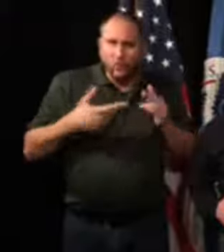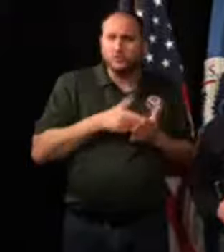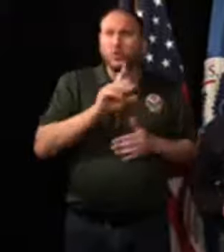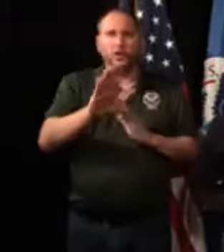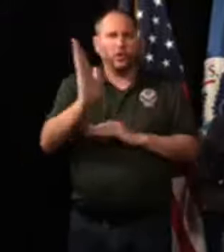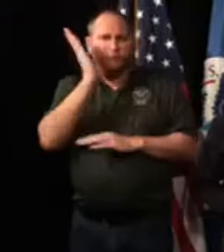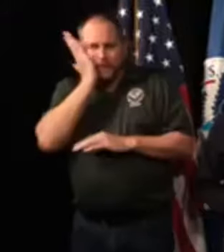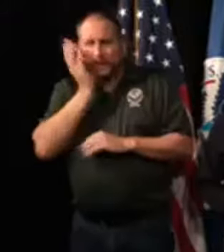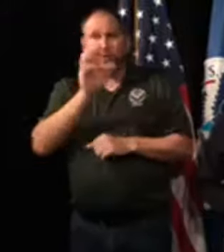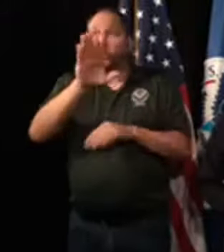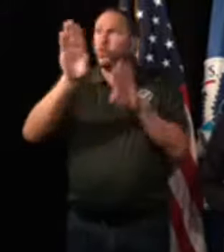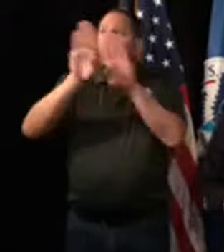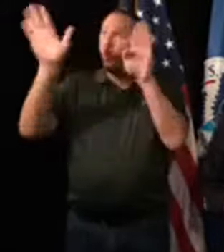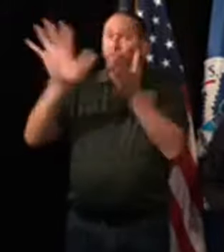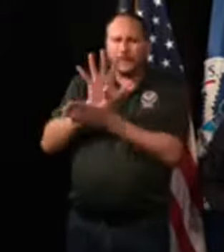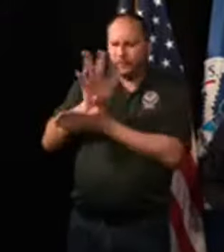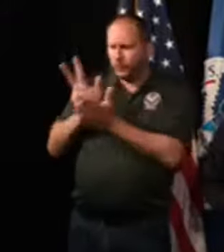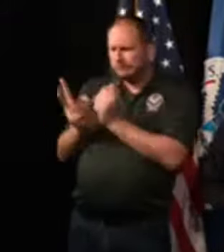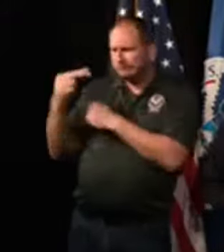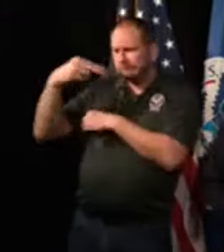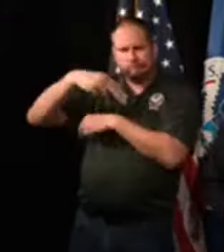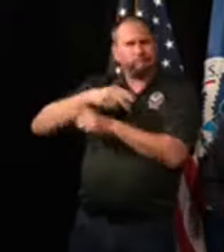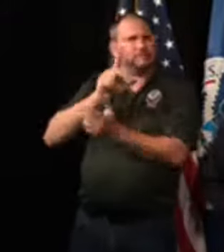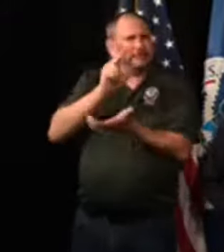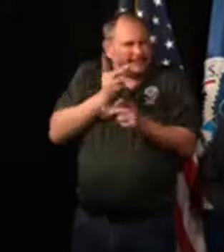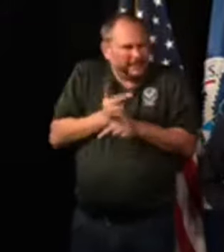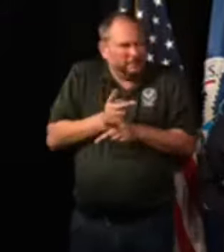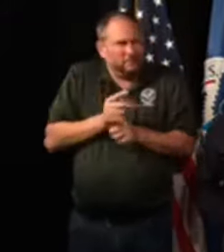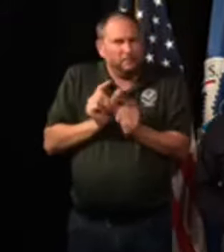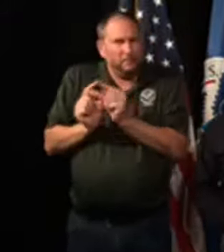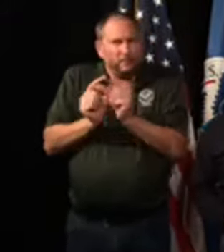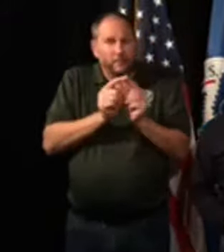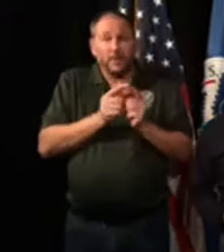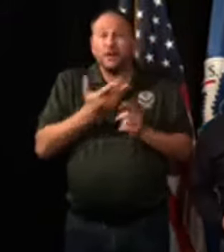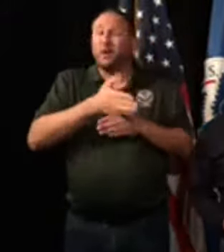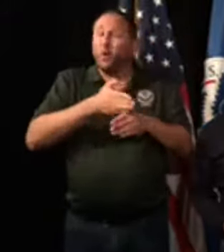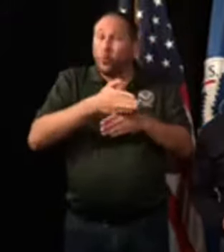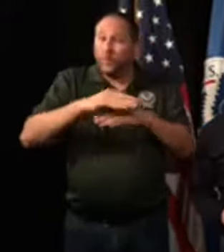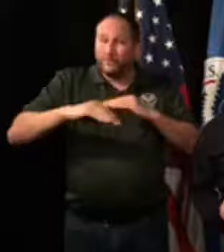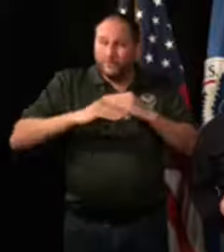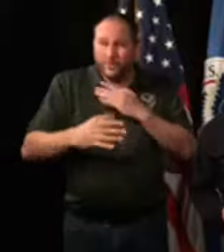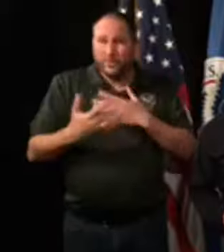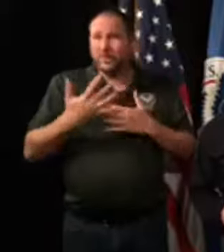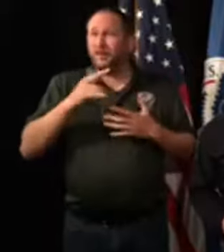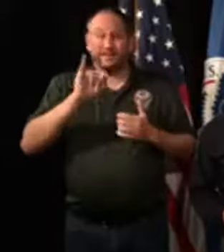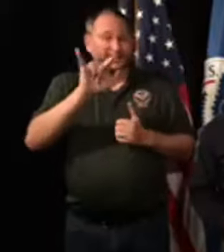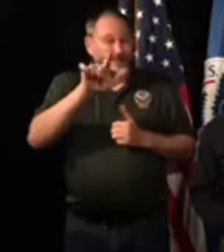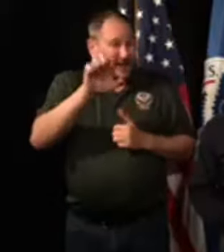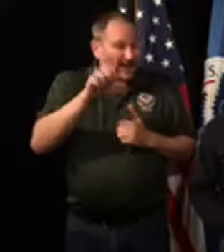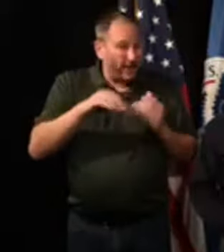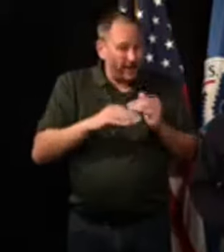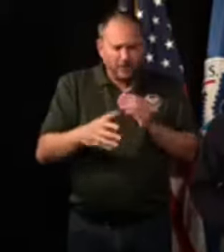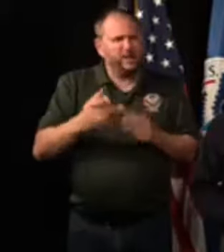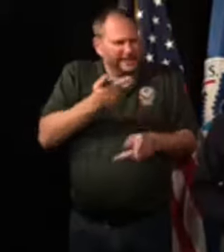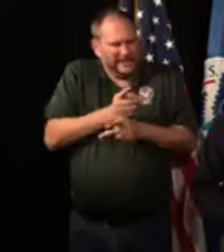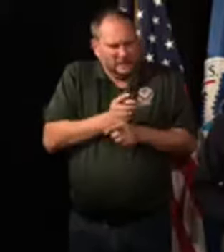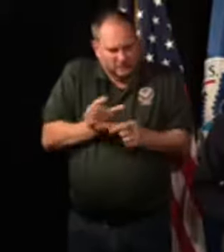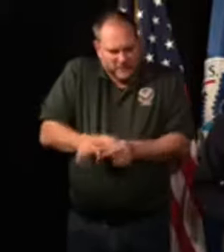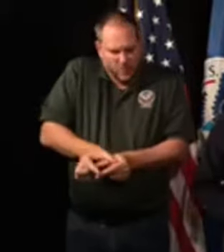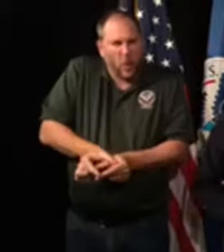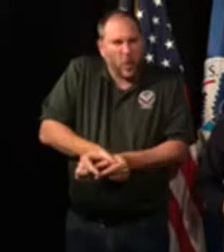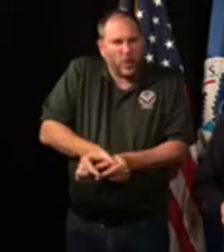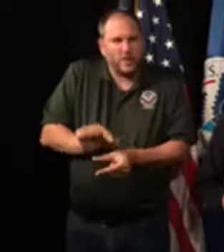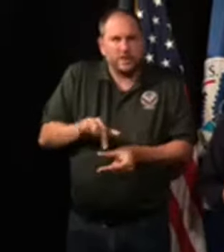wallpaper, curtains. If you've got wood or tile that has been damaged, we're going to want to see one piece of that as